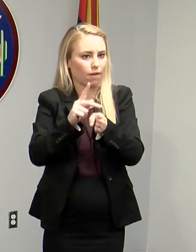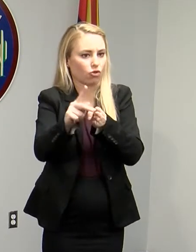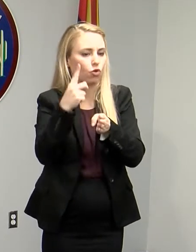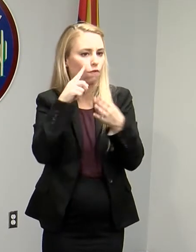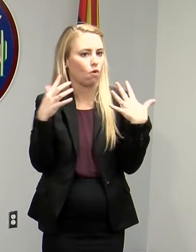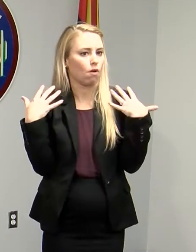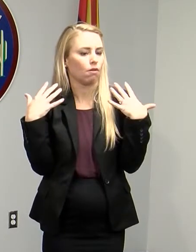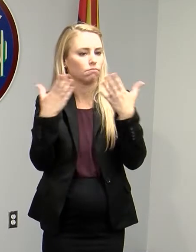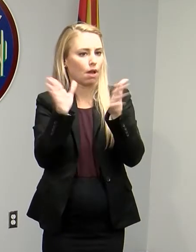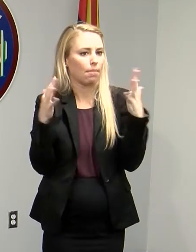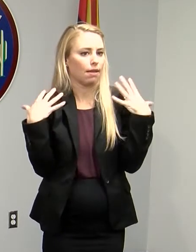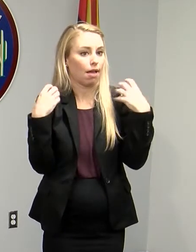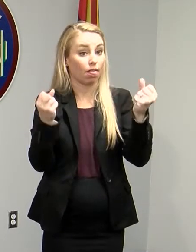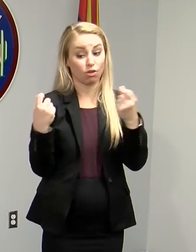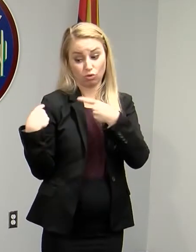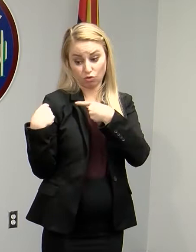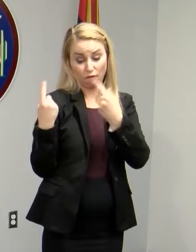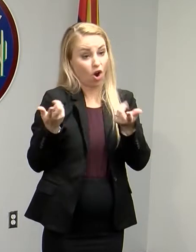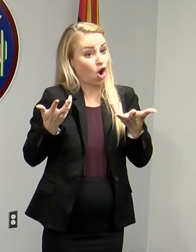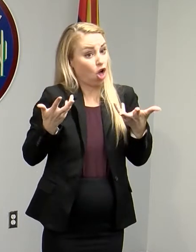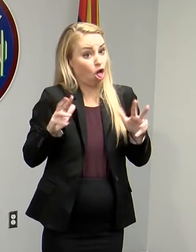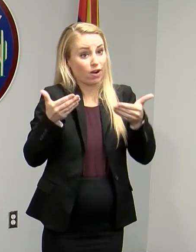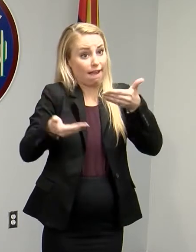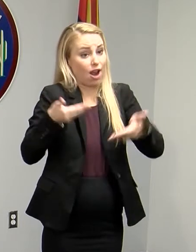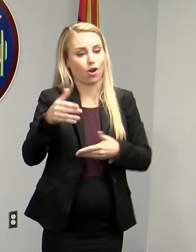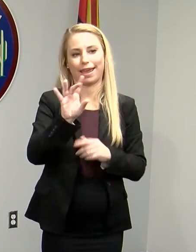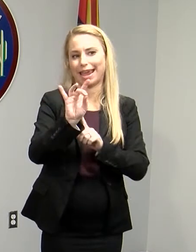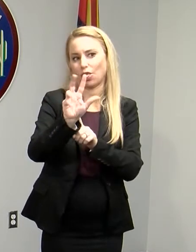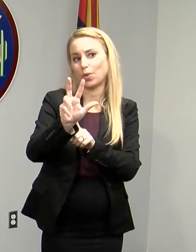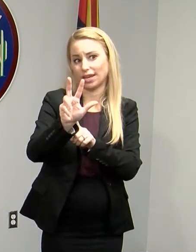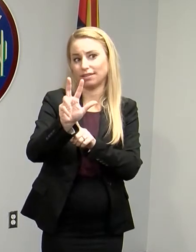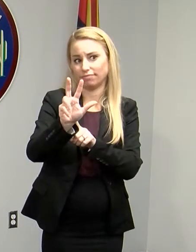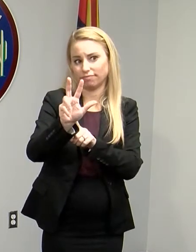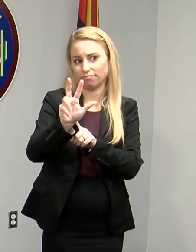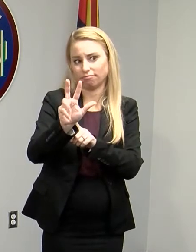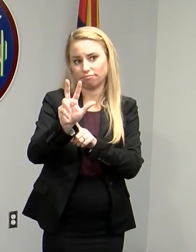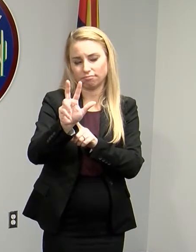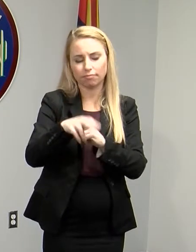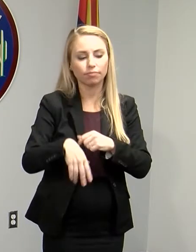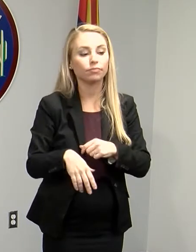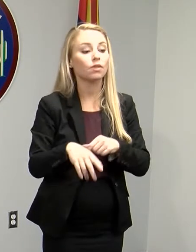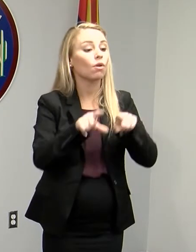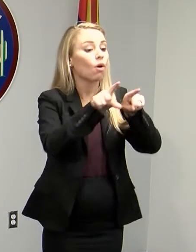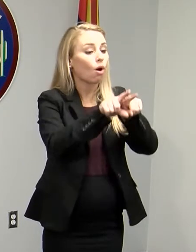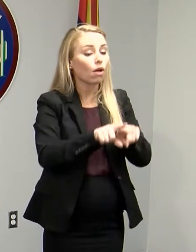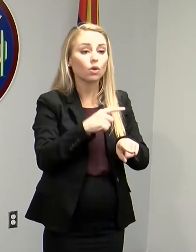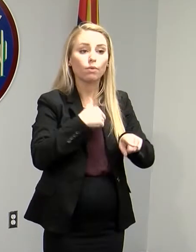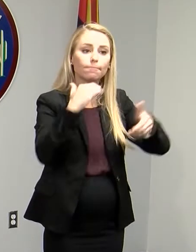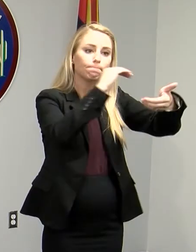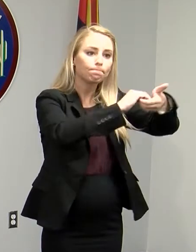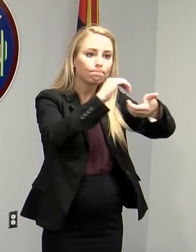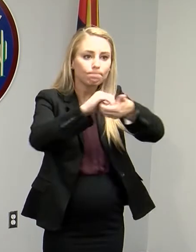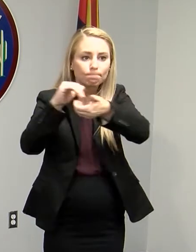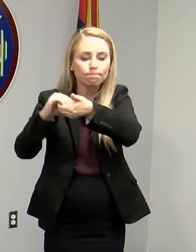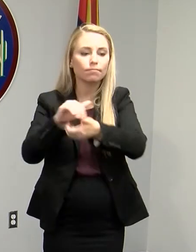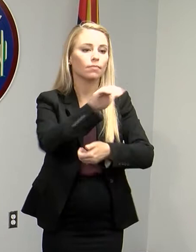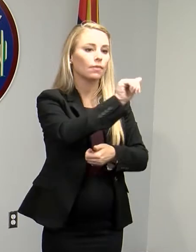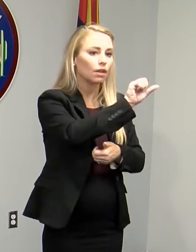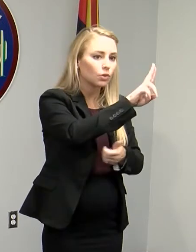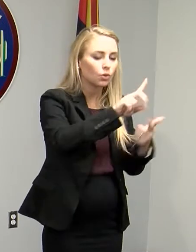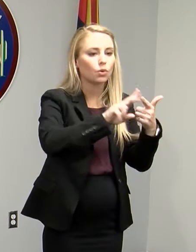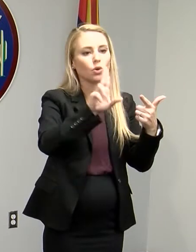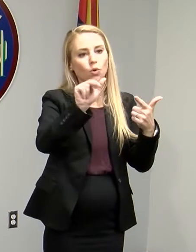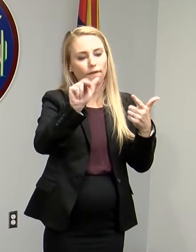we have hired 83 of those positions. We have also partnered with ASU, U of A, AmeriCorps